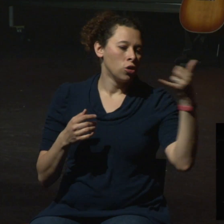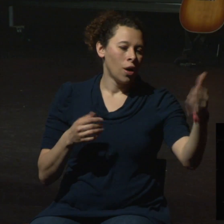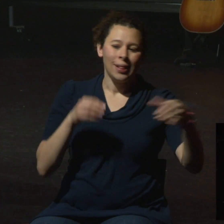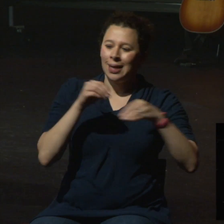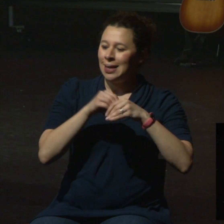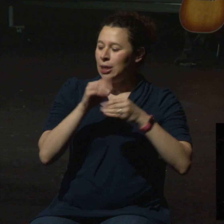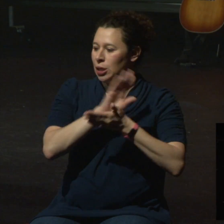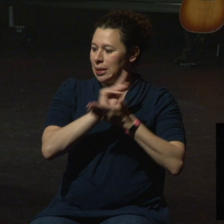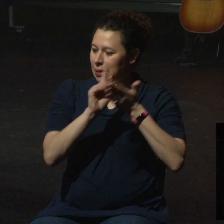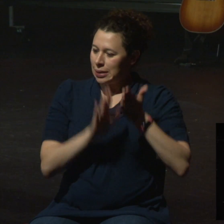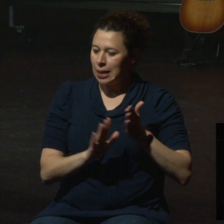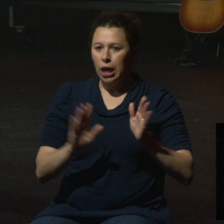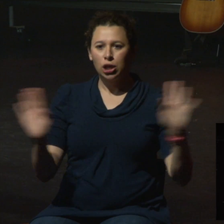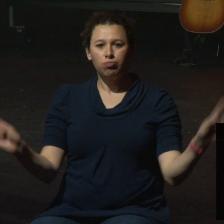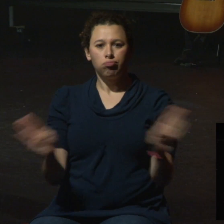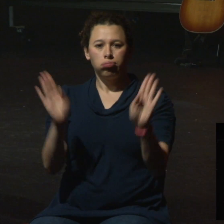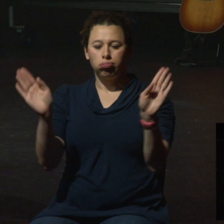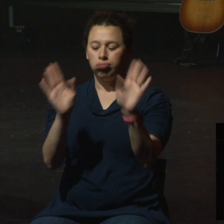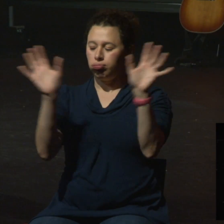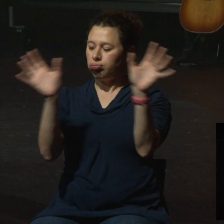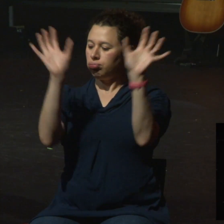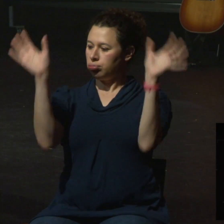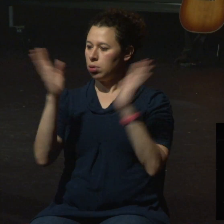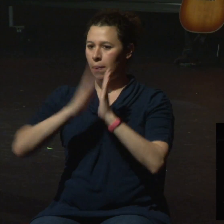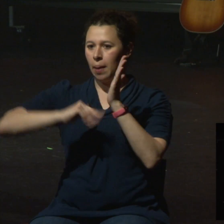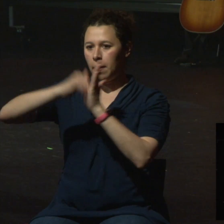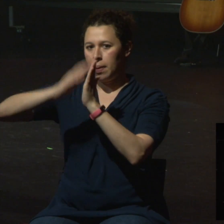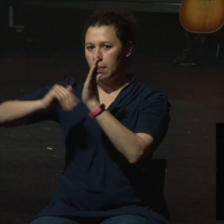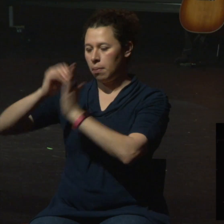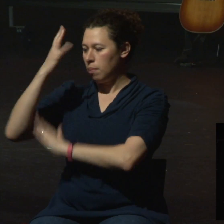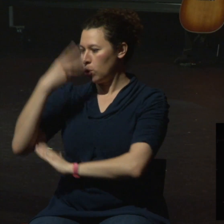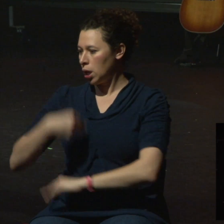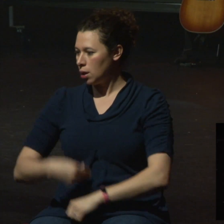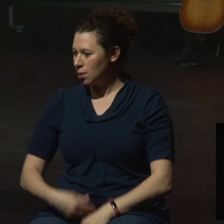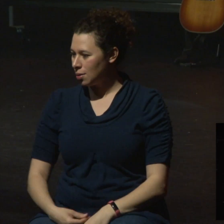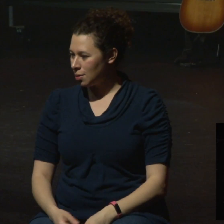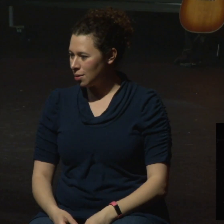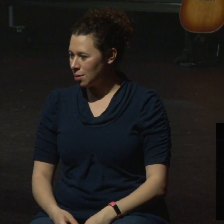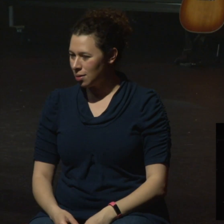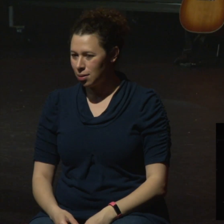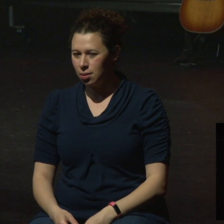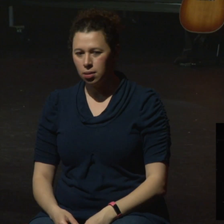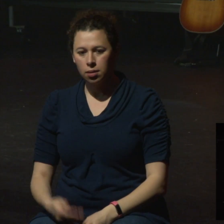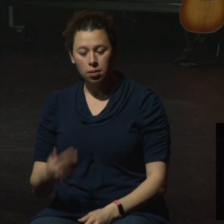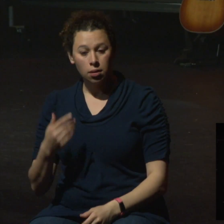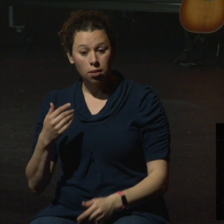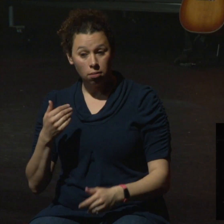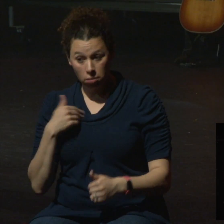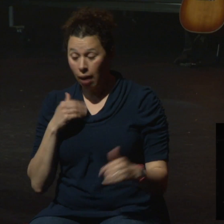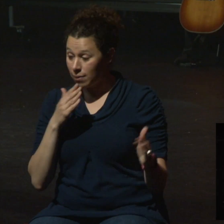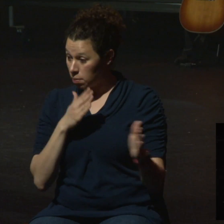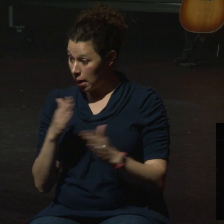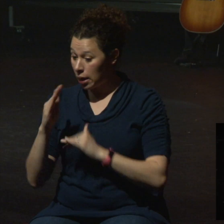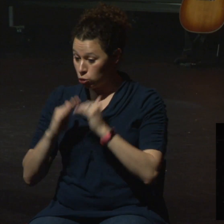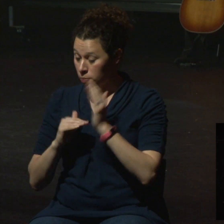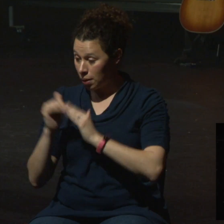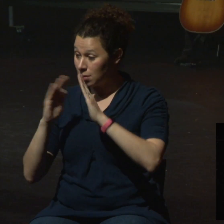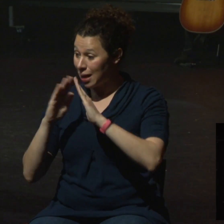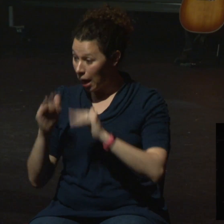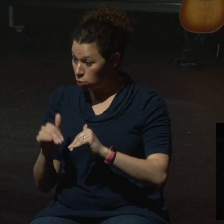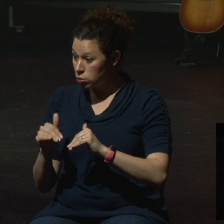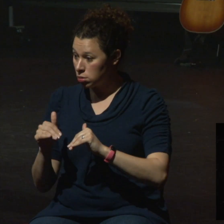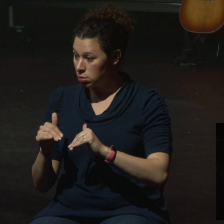designer to make everything look all great and pretty. I got a plan to build a house, and I got all these